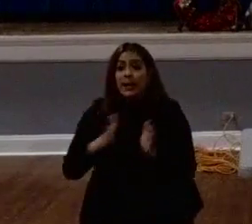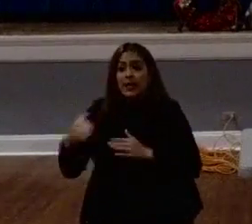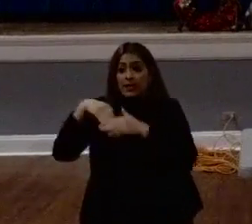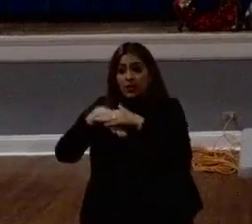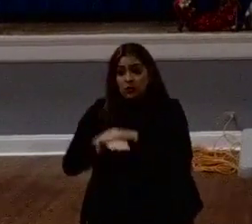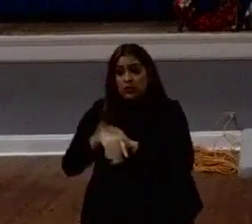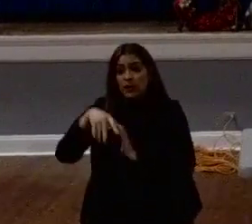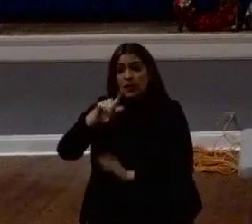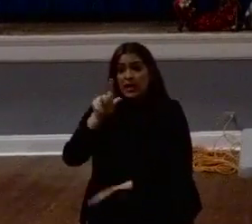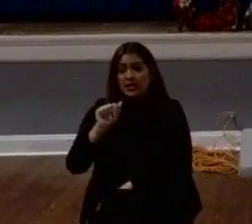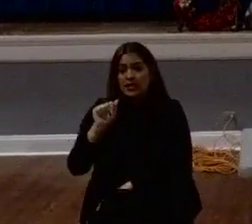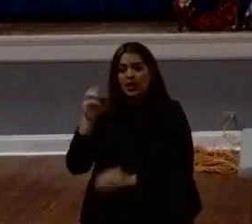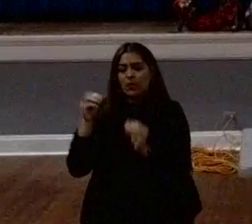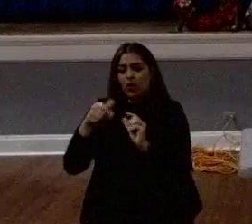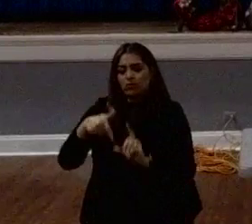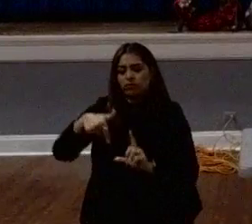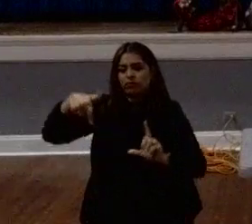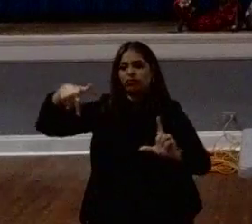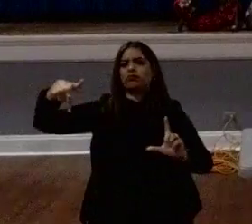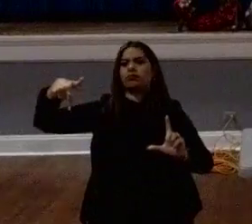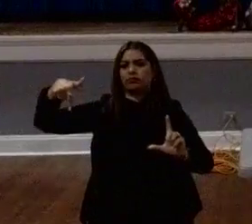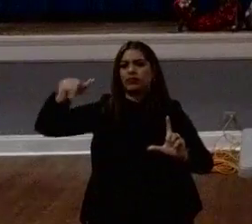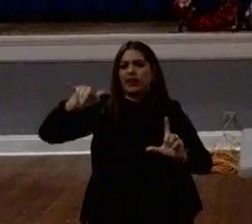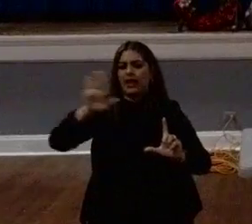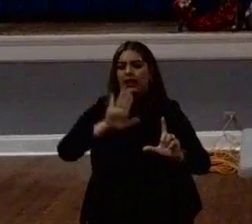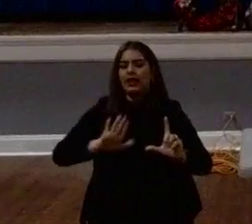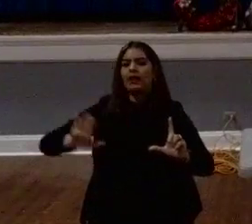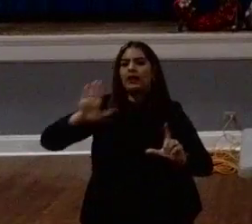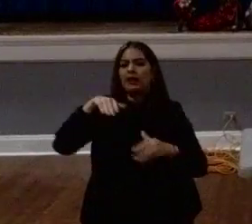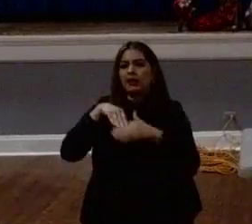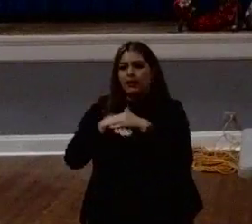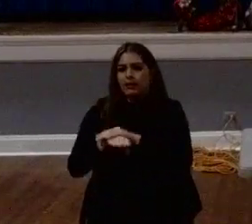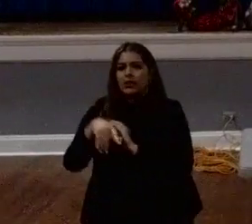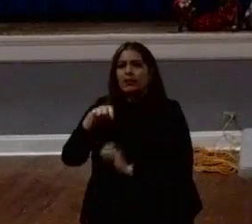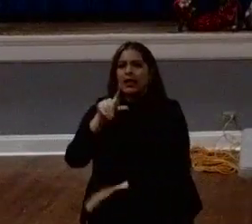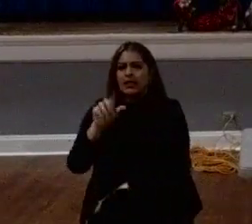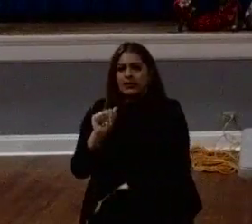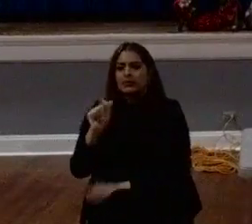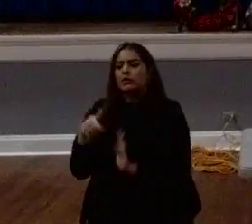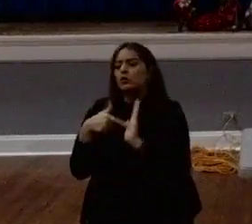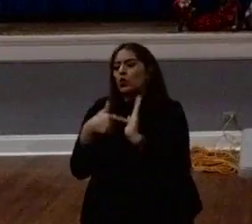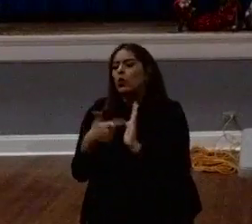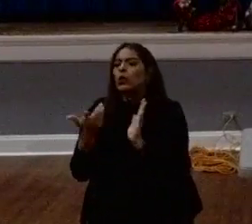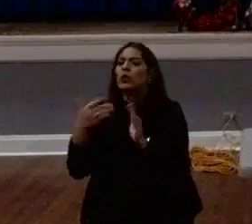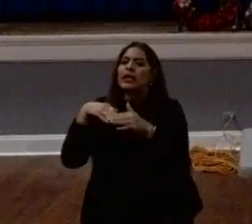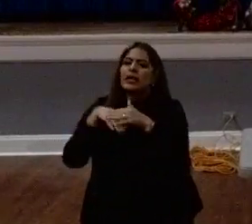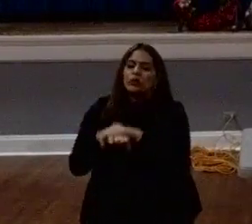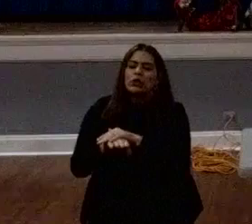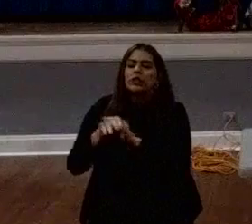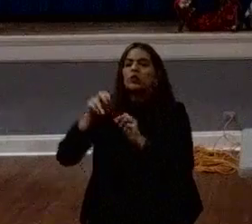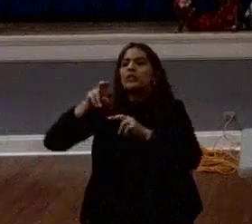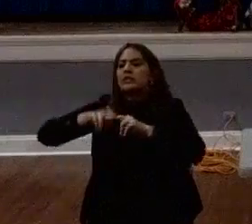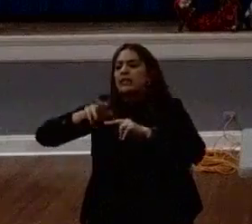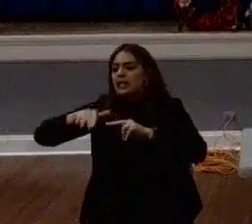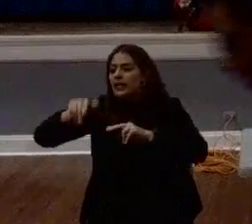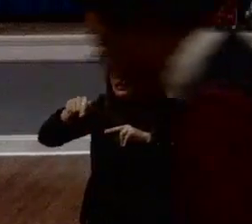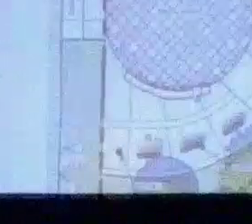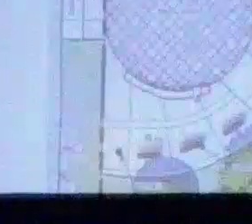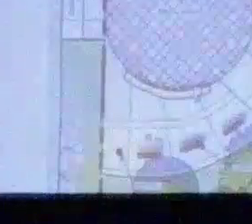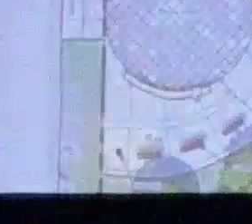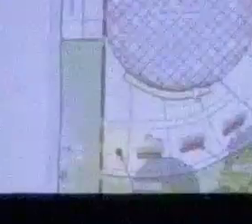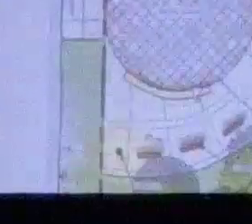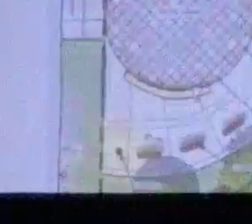little enlarged rendering of the entry plaza. It shows the entry paving, it shows some seating areas, and then it